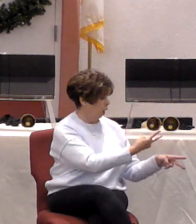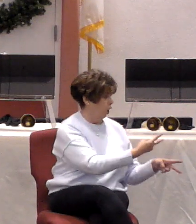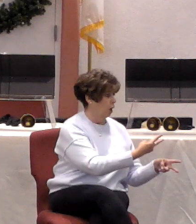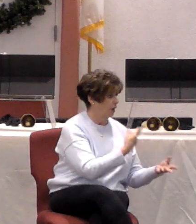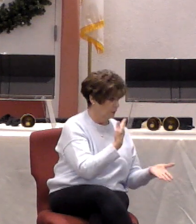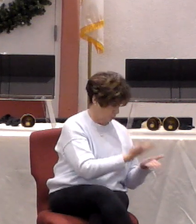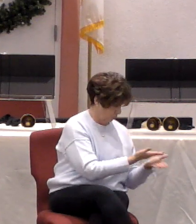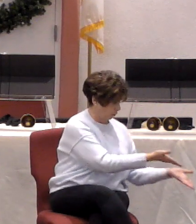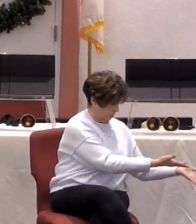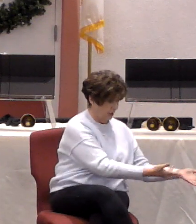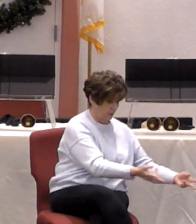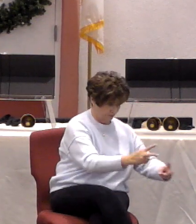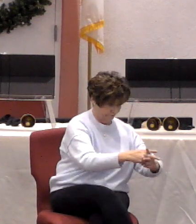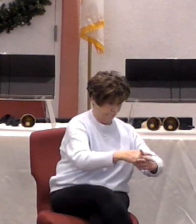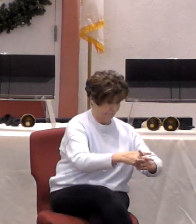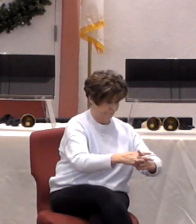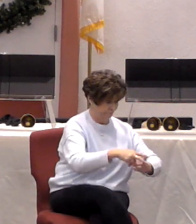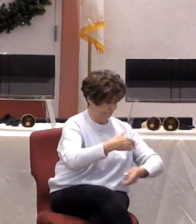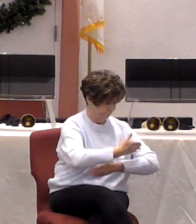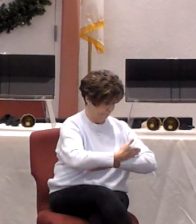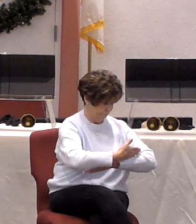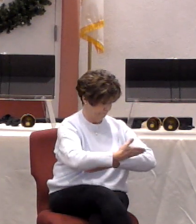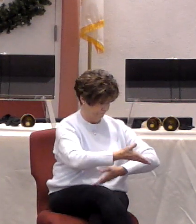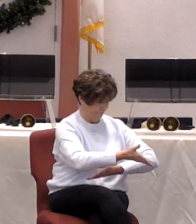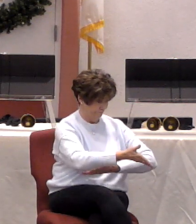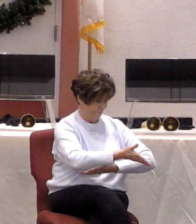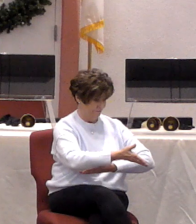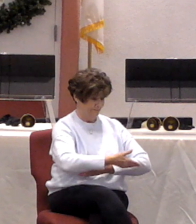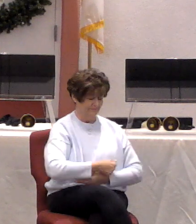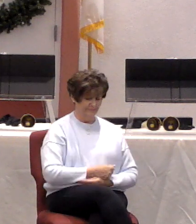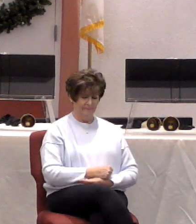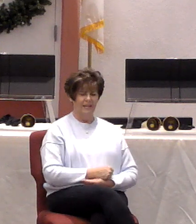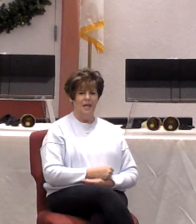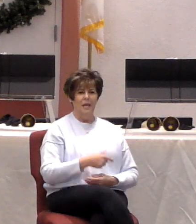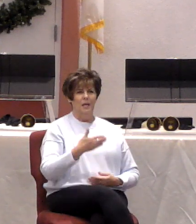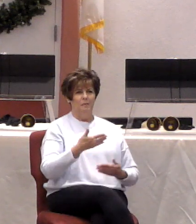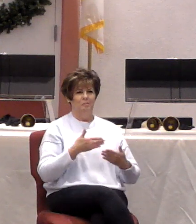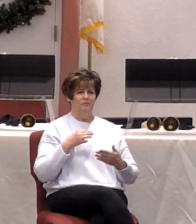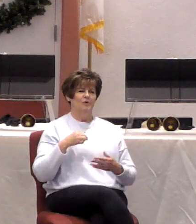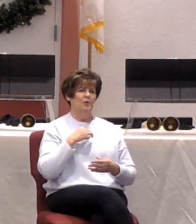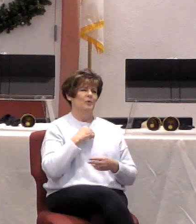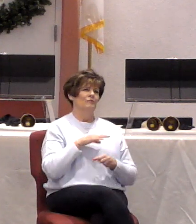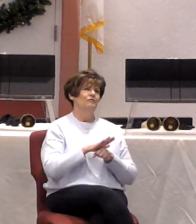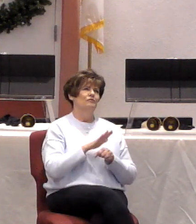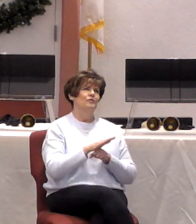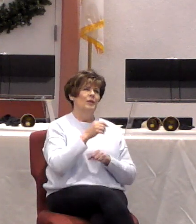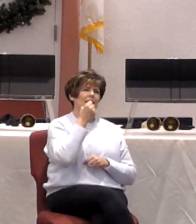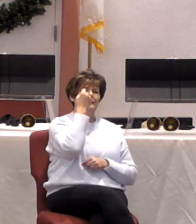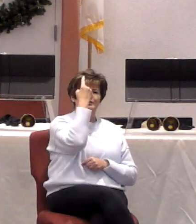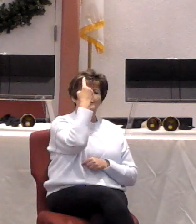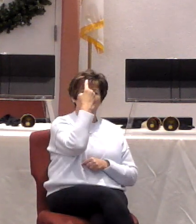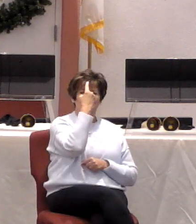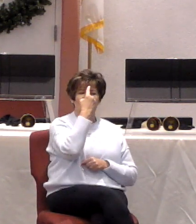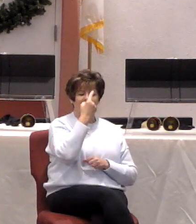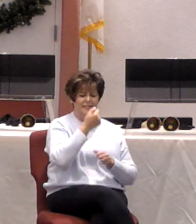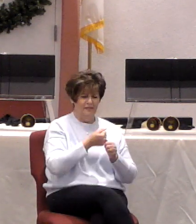they're being sent. And you know, before we fully understand everything that we're seeing and hearing out of the gospel of Jesus Christ,